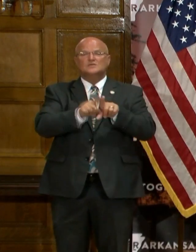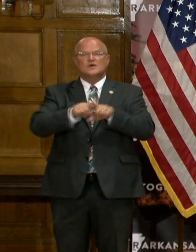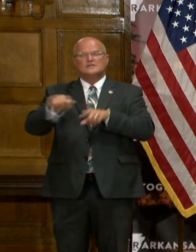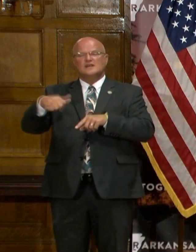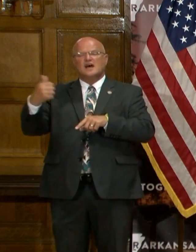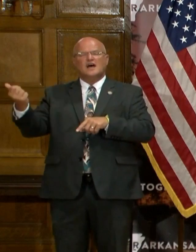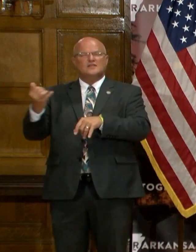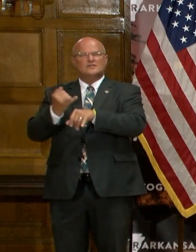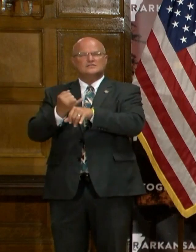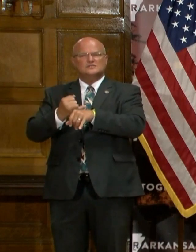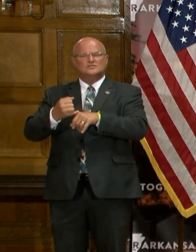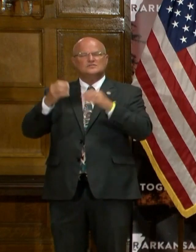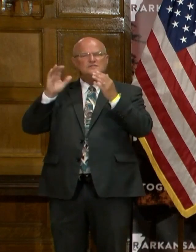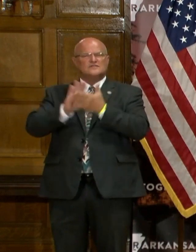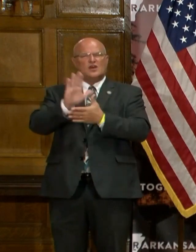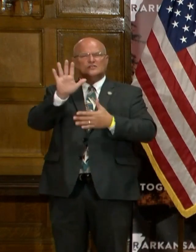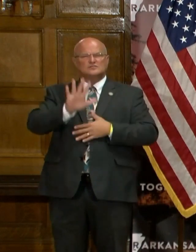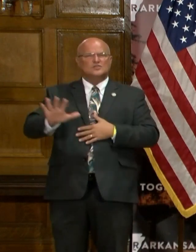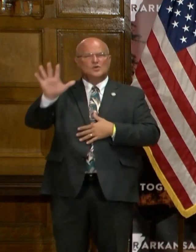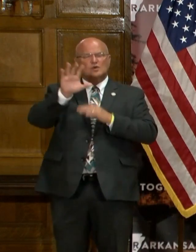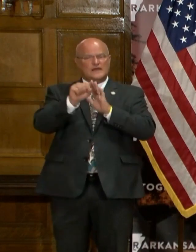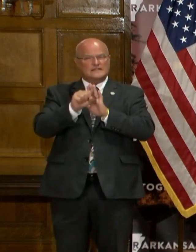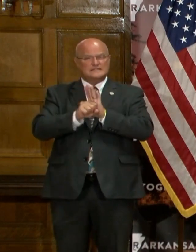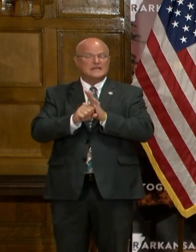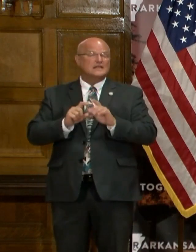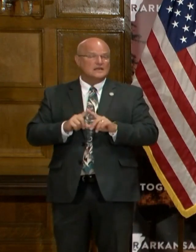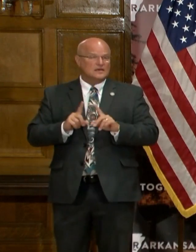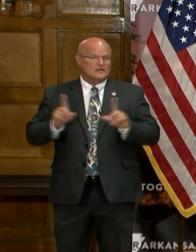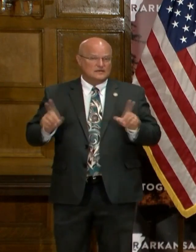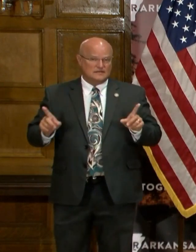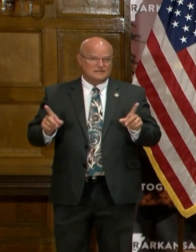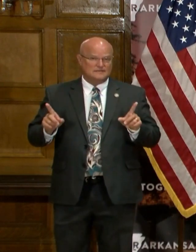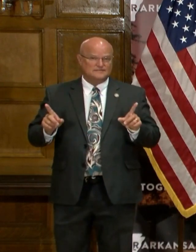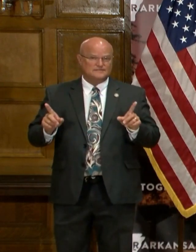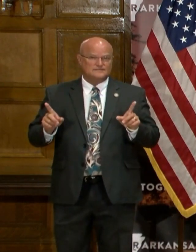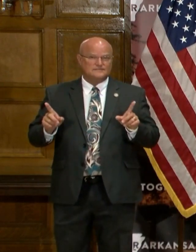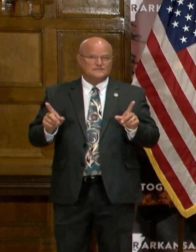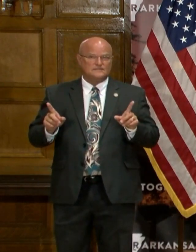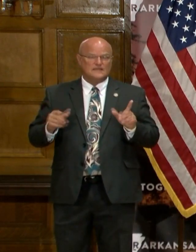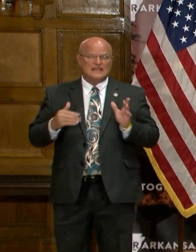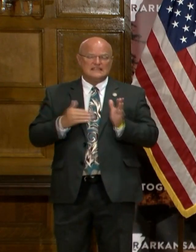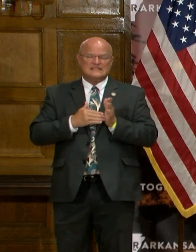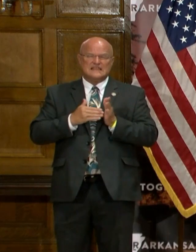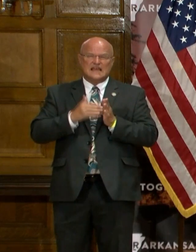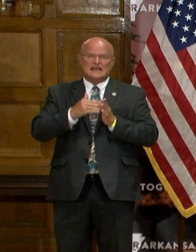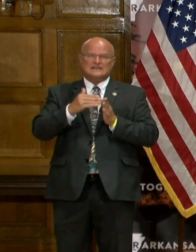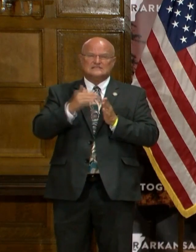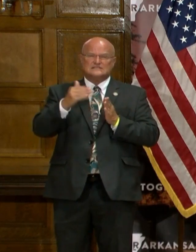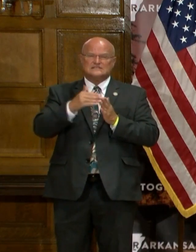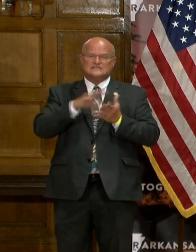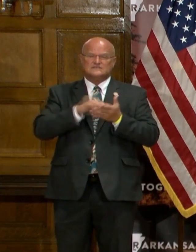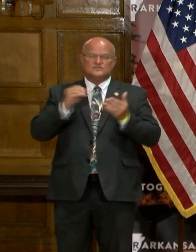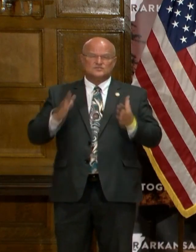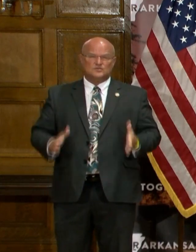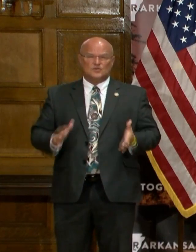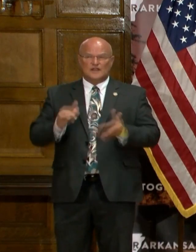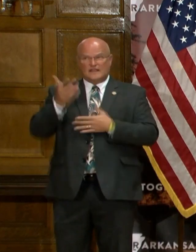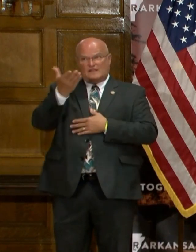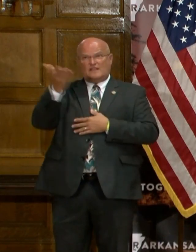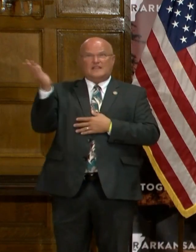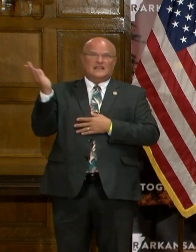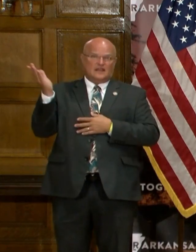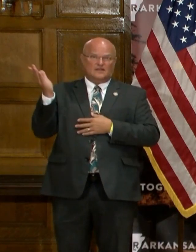other institutions of higher education, but there's thousands and thousands of students that are